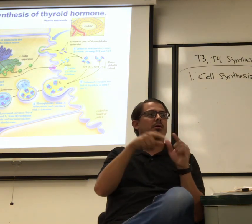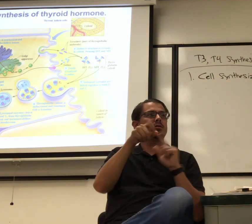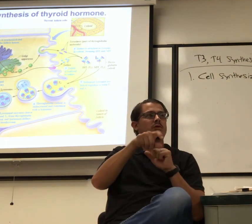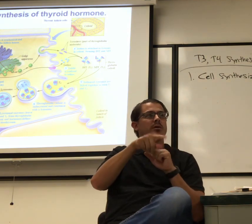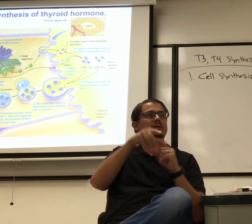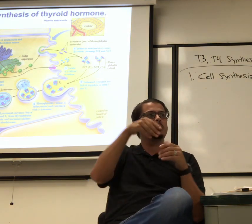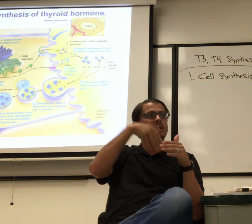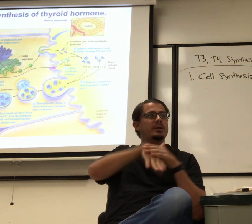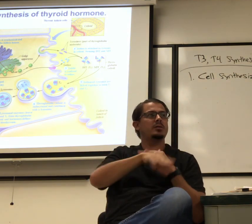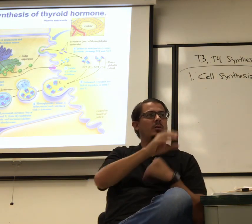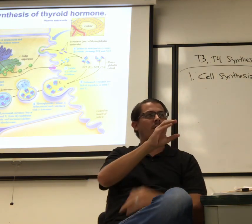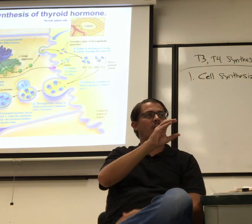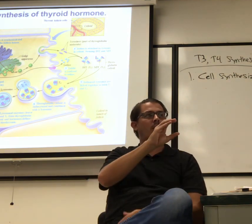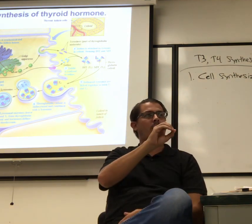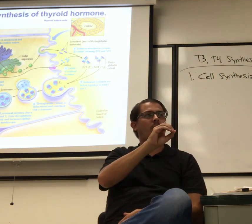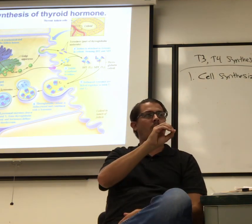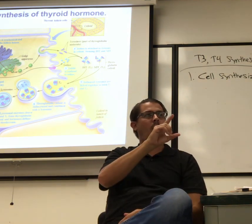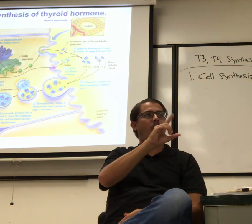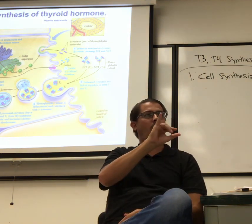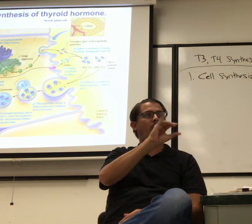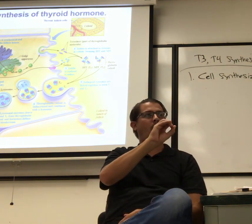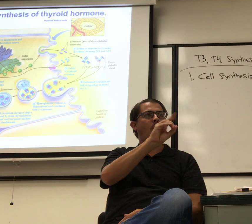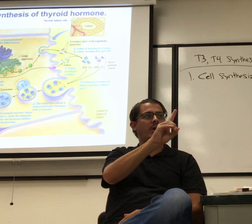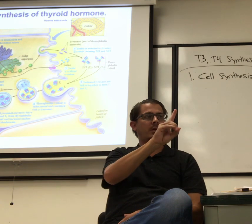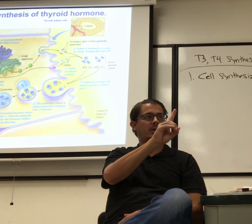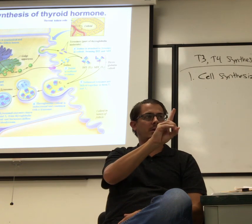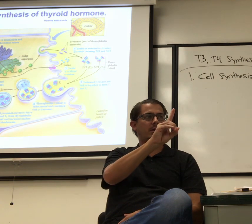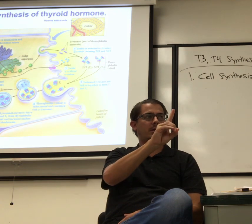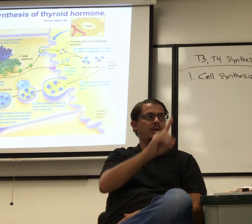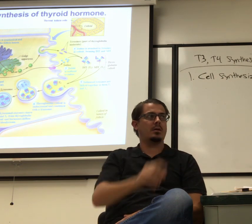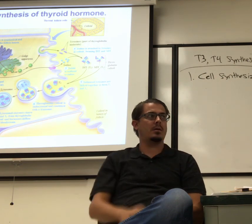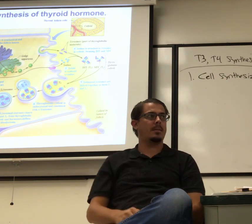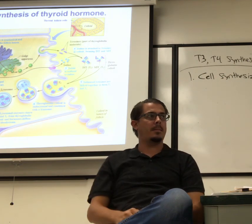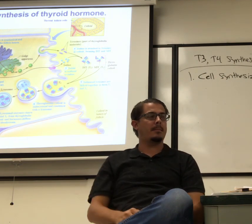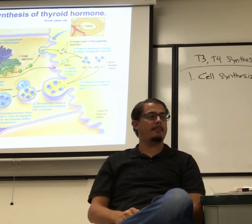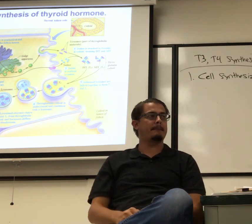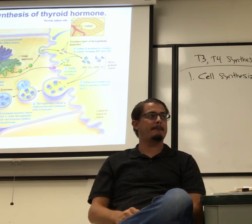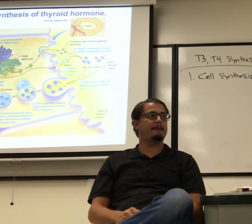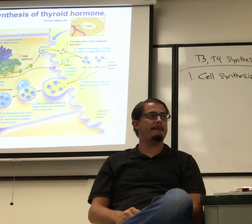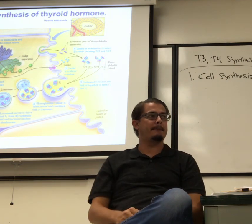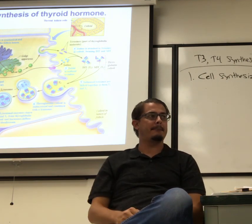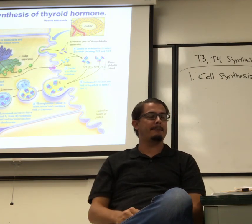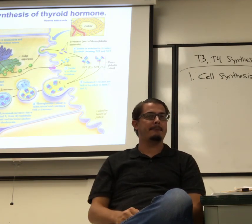Right? I'll draw them as purple bars, and they're secreted into the colloid.